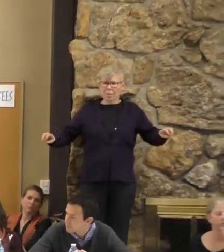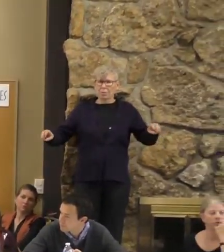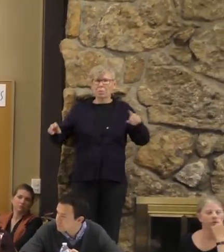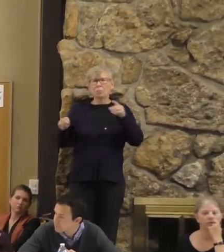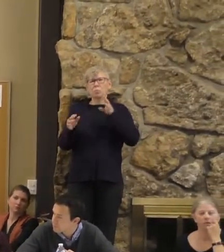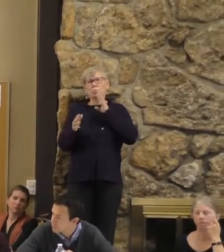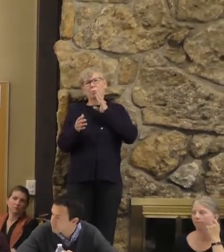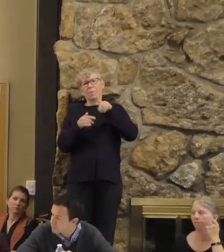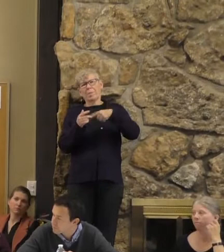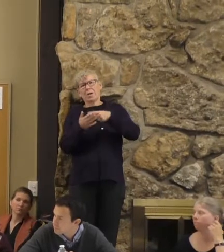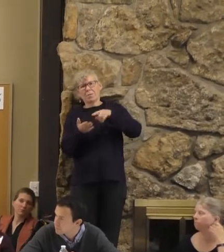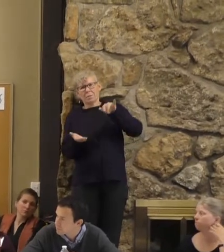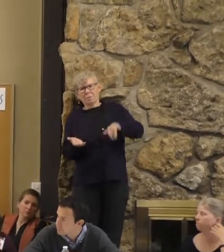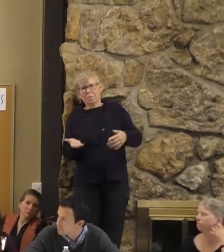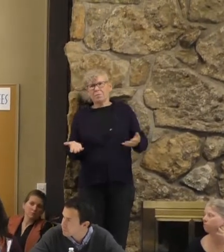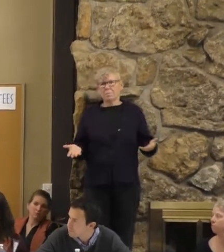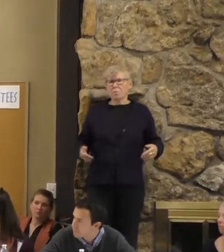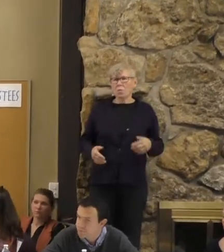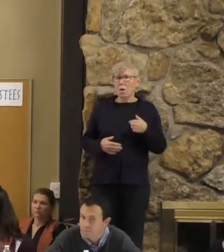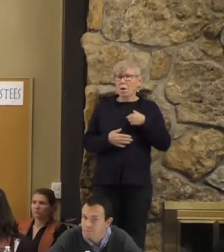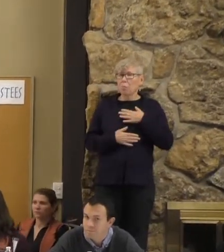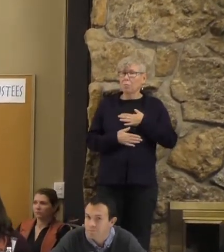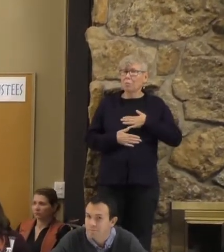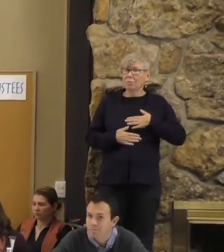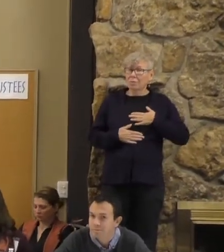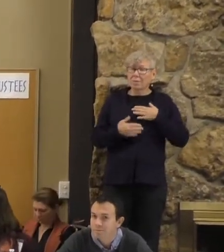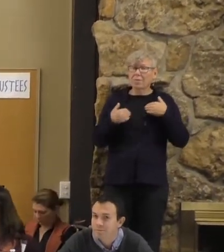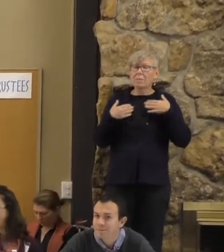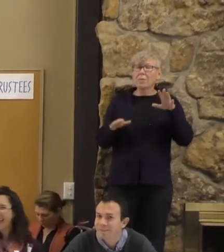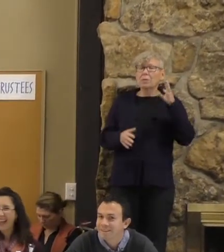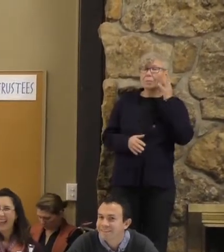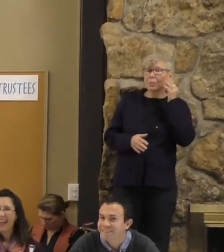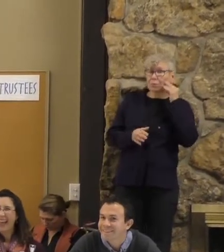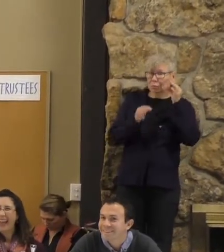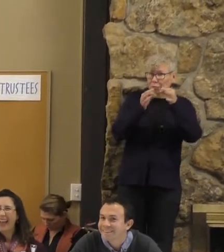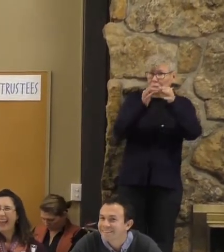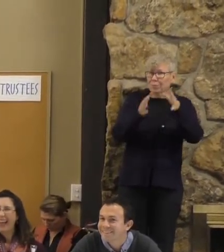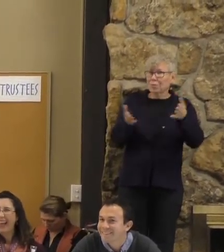we've used interpretive services. I've met you before.